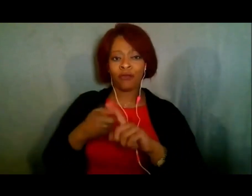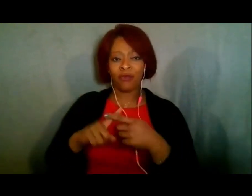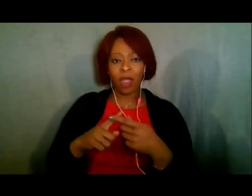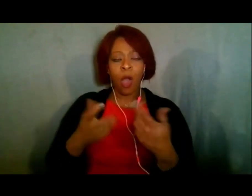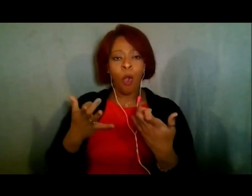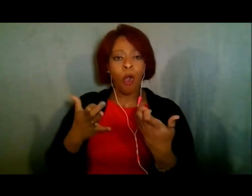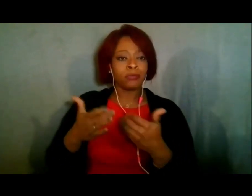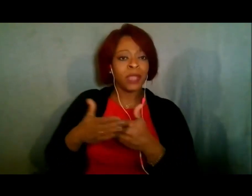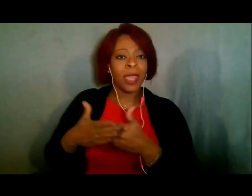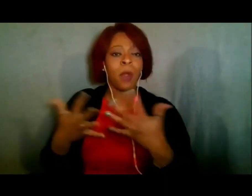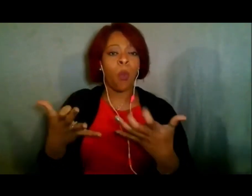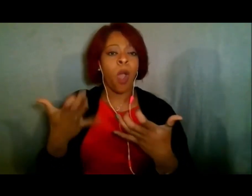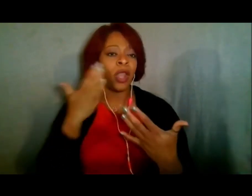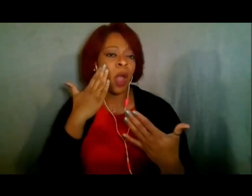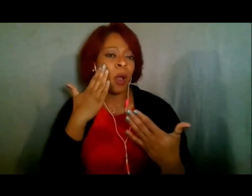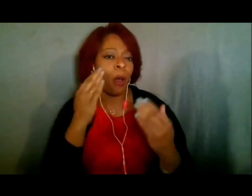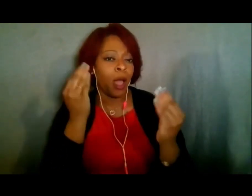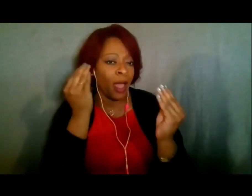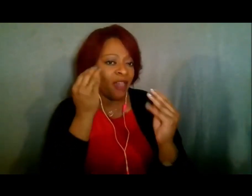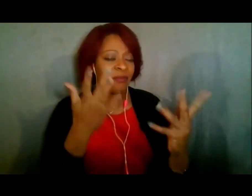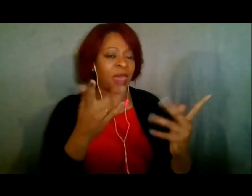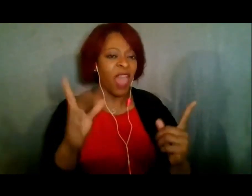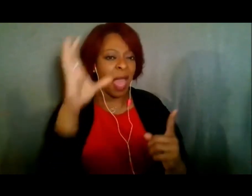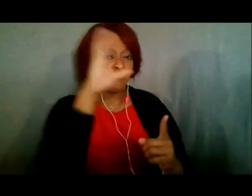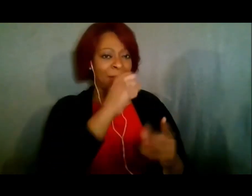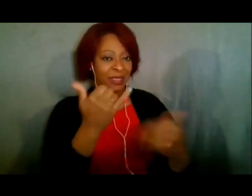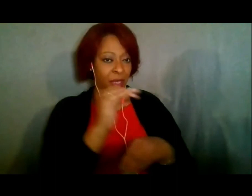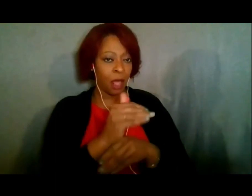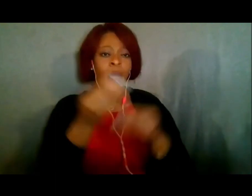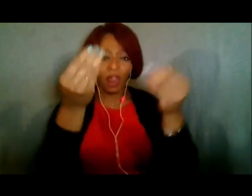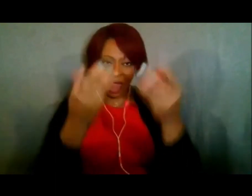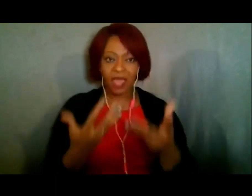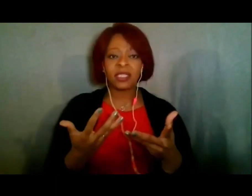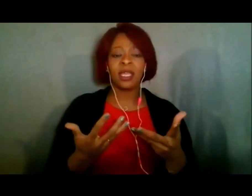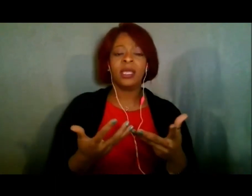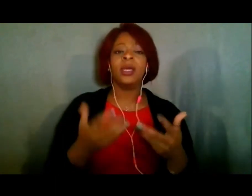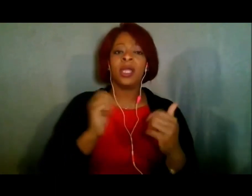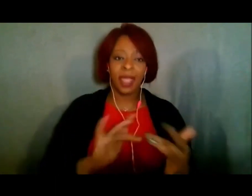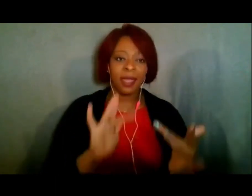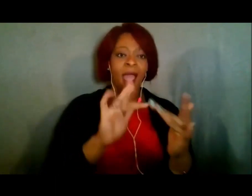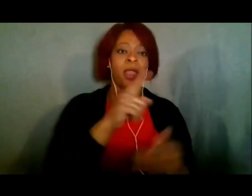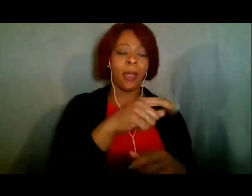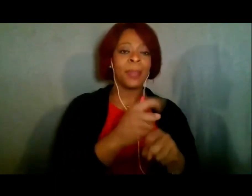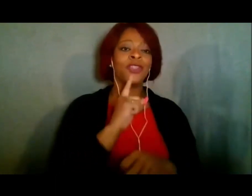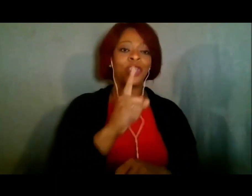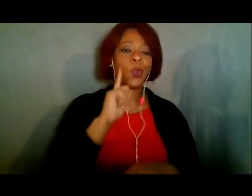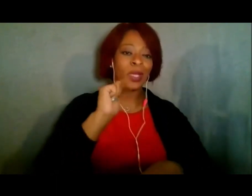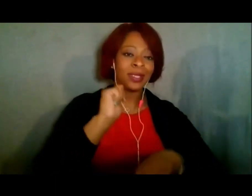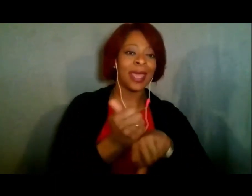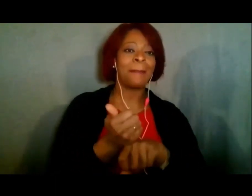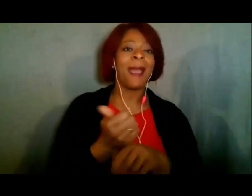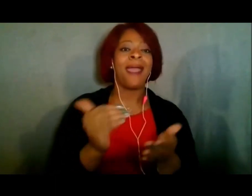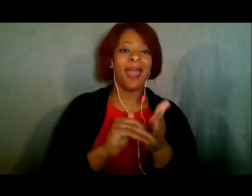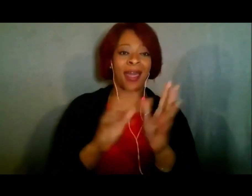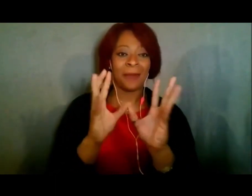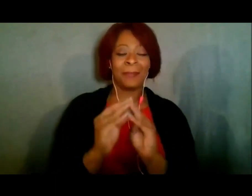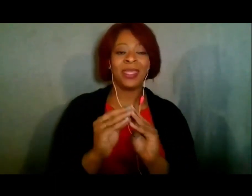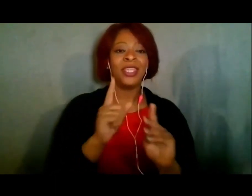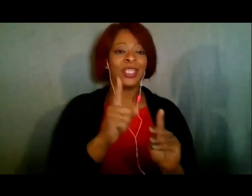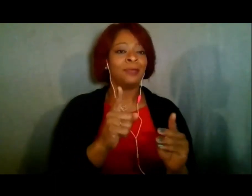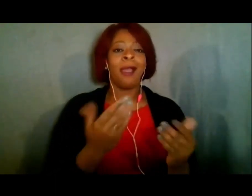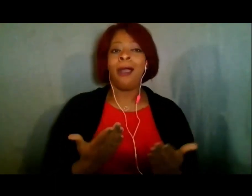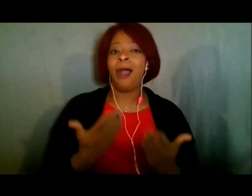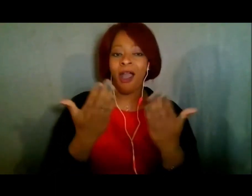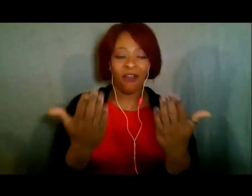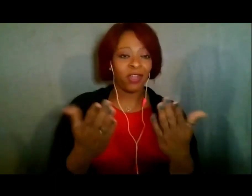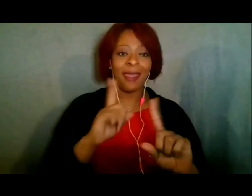to have another conversation like this but who missed out on tonight, please let us know and we will get in touch with her and make sure we set that up. She's kindly offered